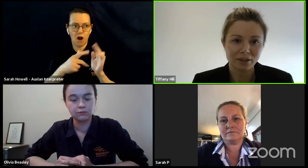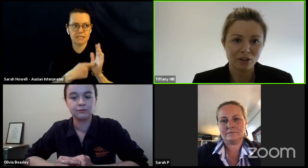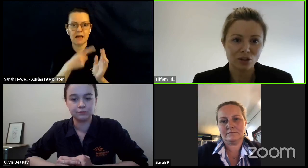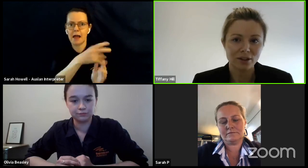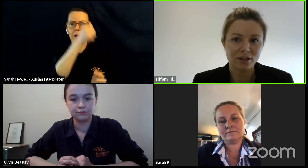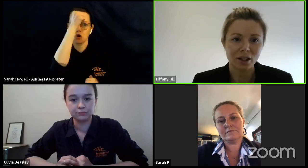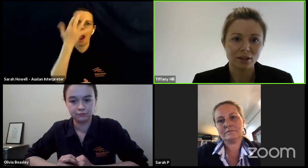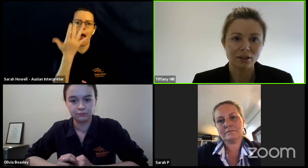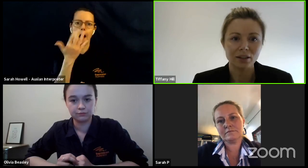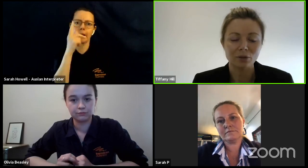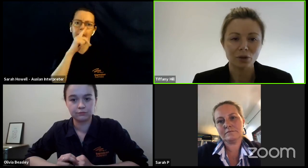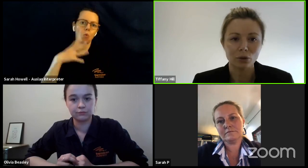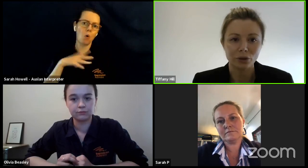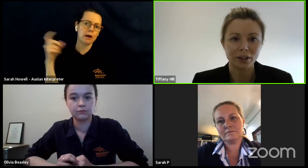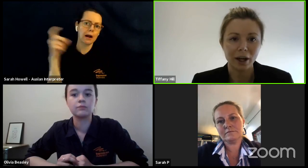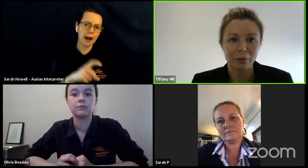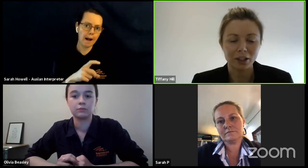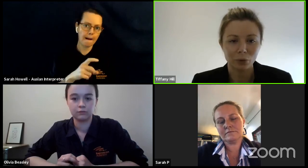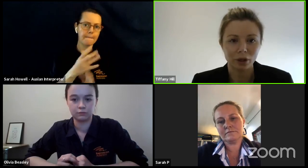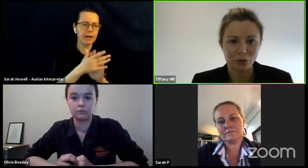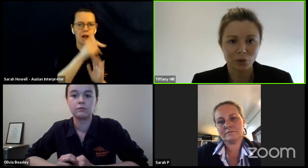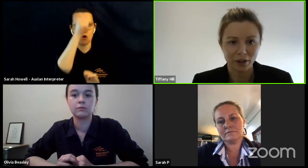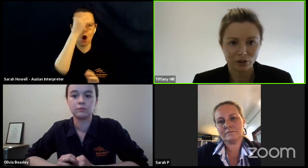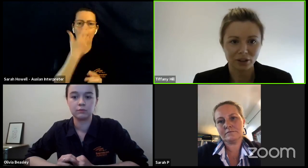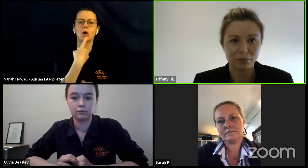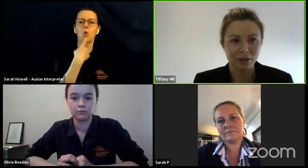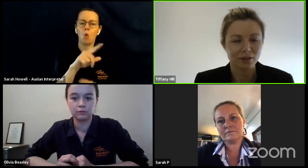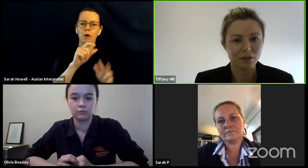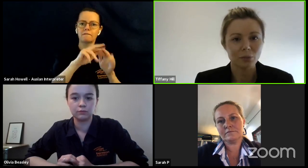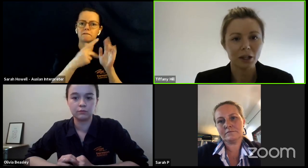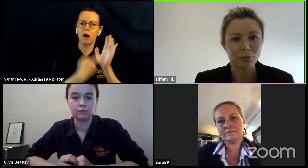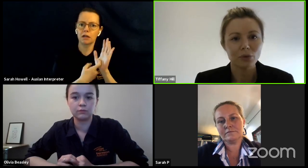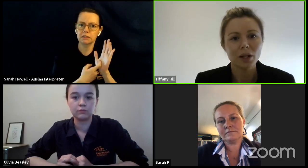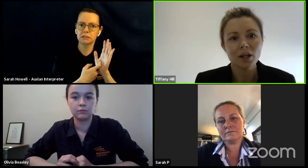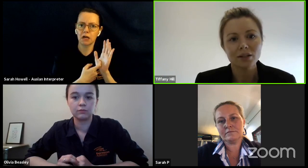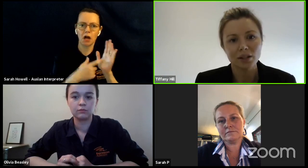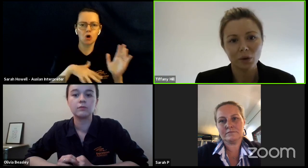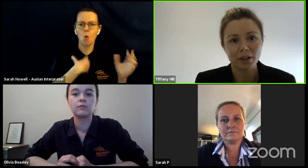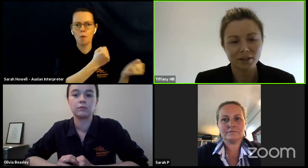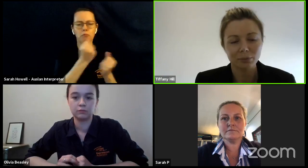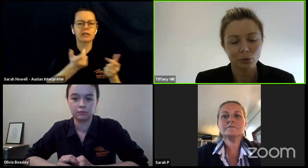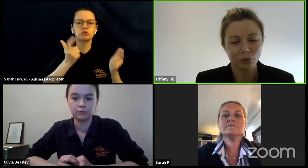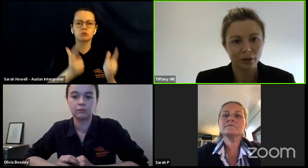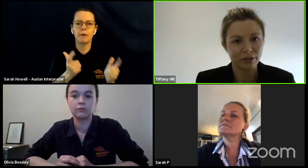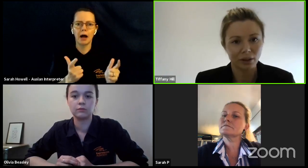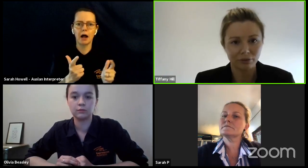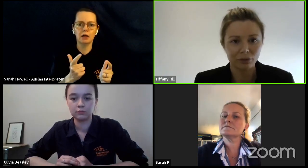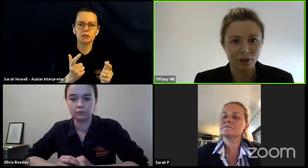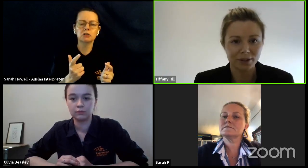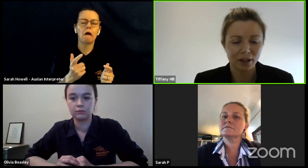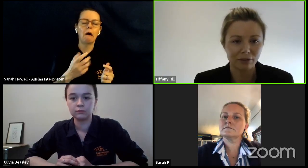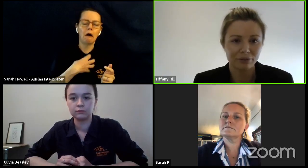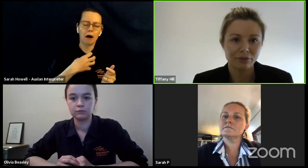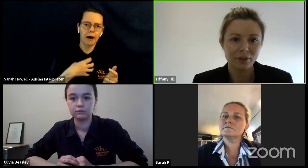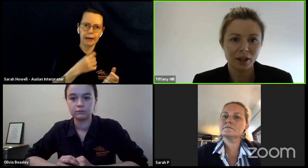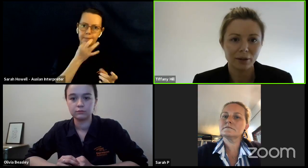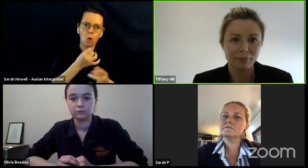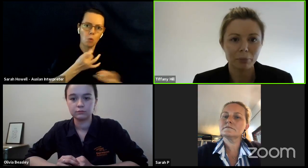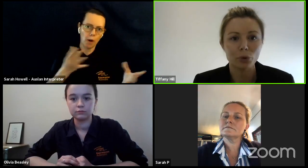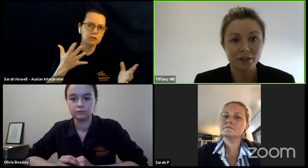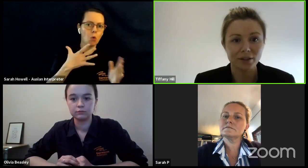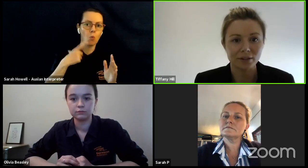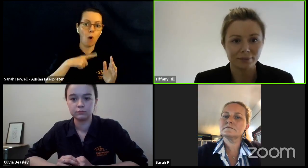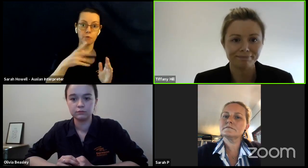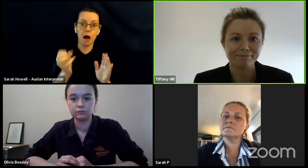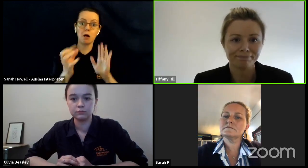many vaccinations they need to be ordering and how many we're able to actually administer to people. So that's why it's important, I think, for us to have